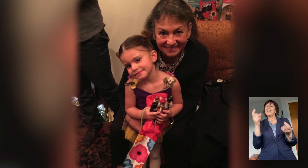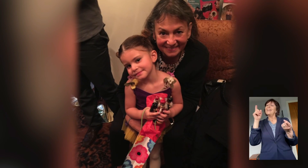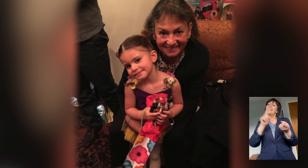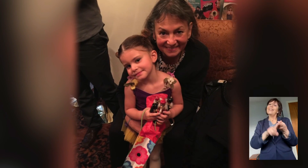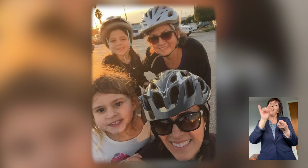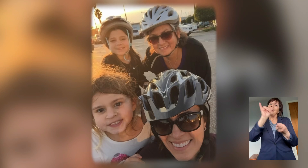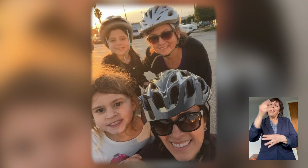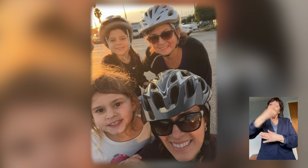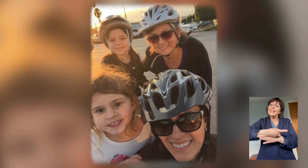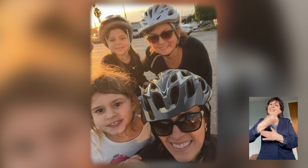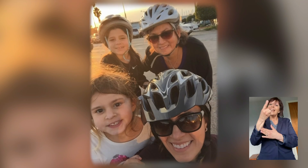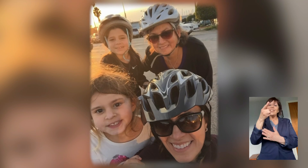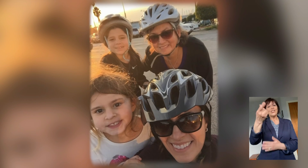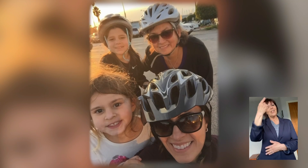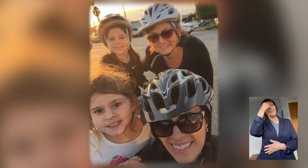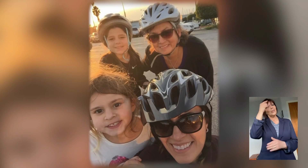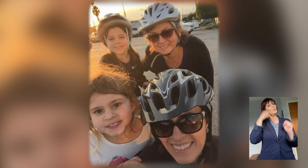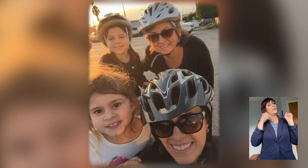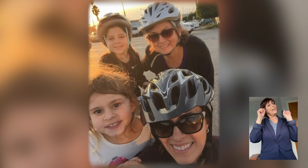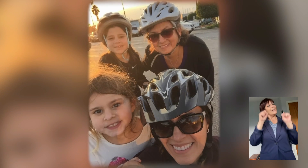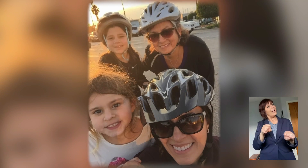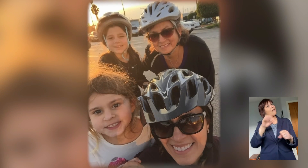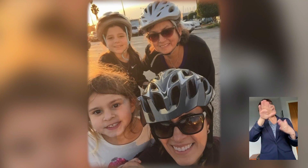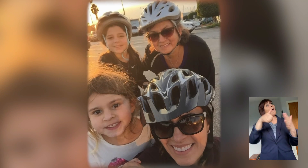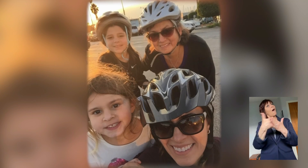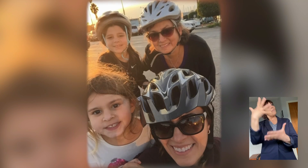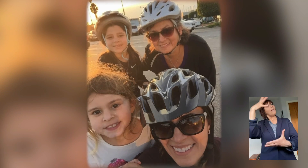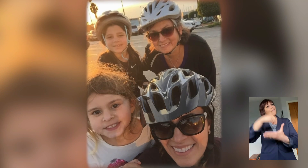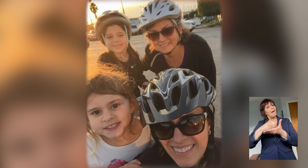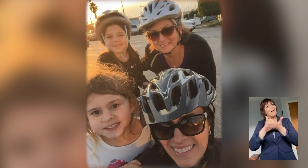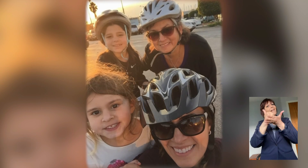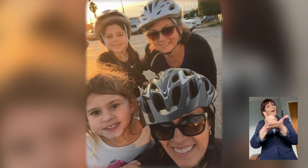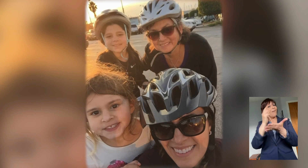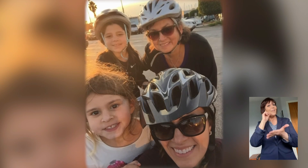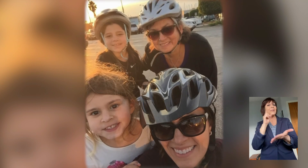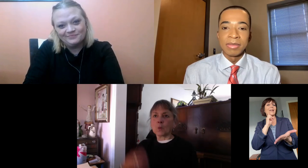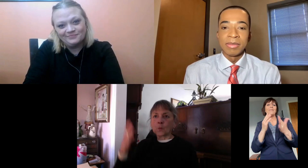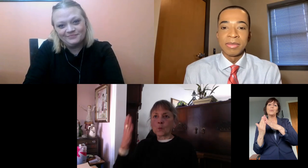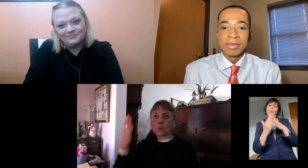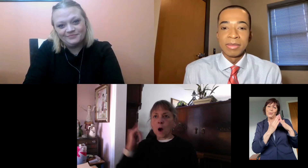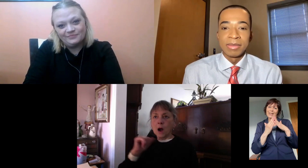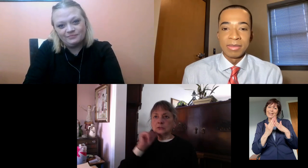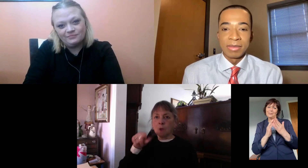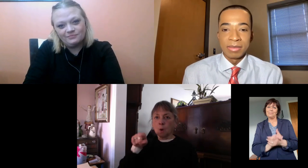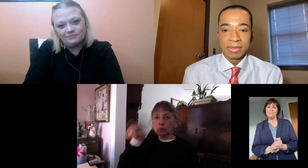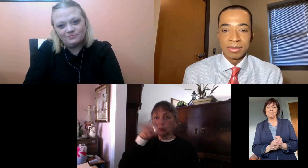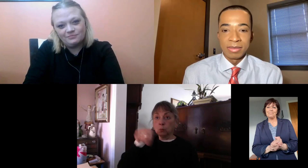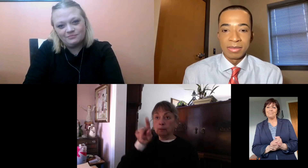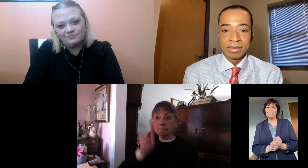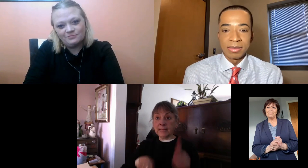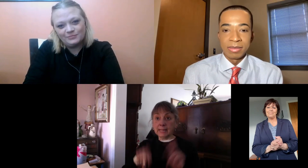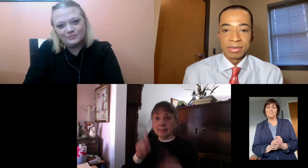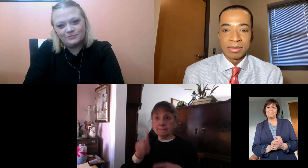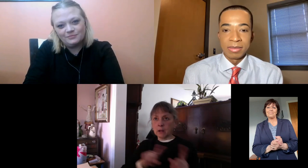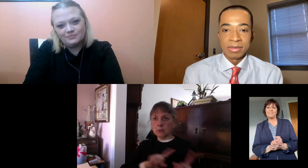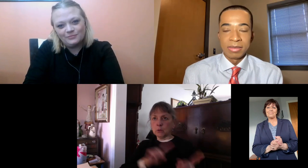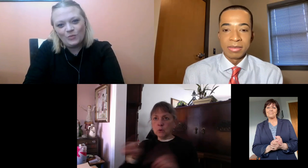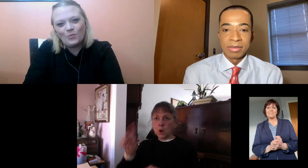Until that happens, she thinks we can all play a role in helping the deaf community.